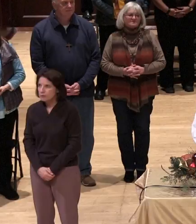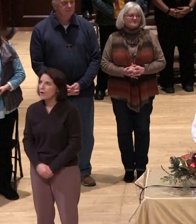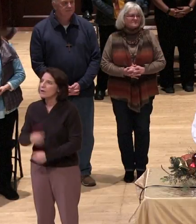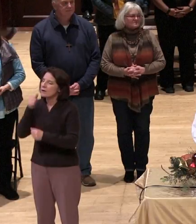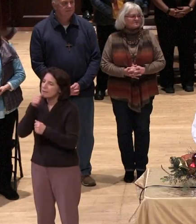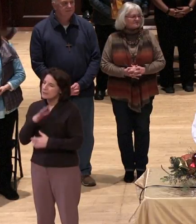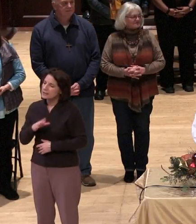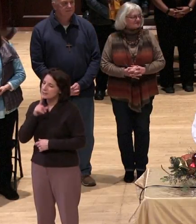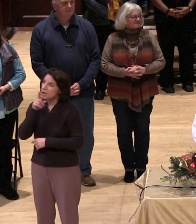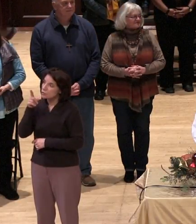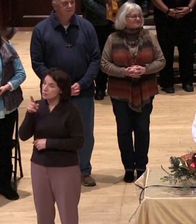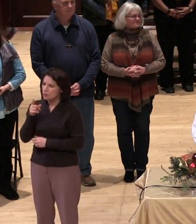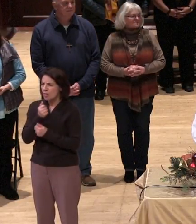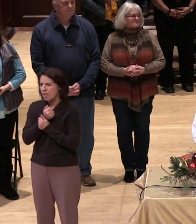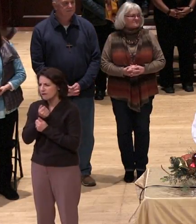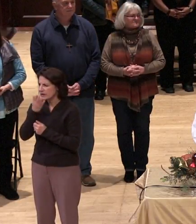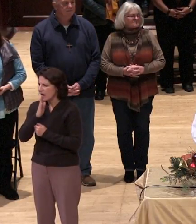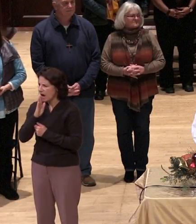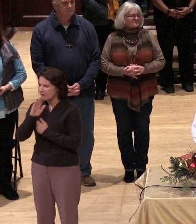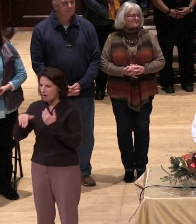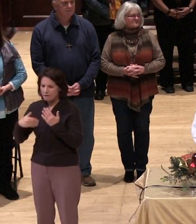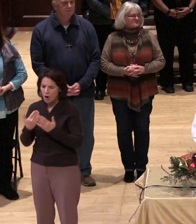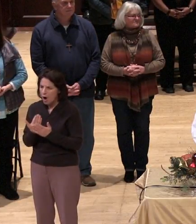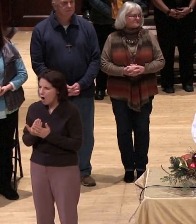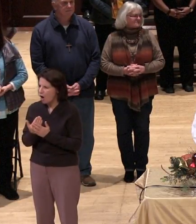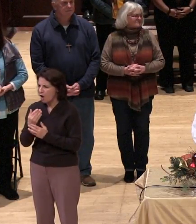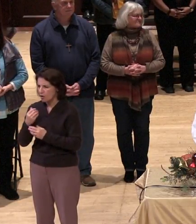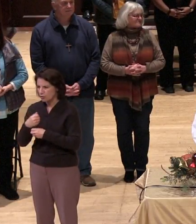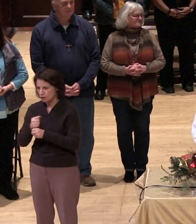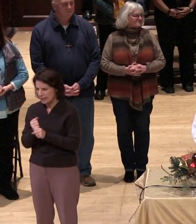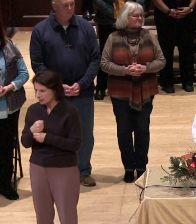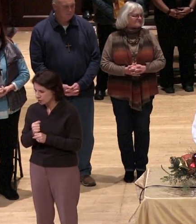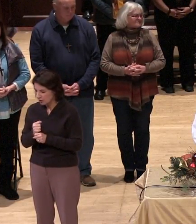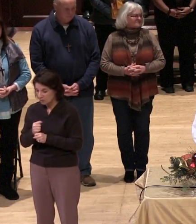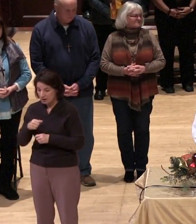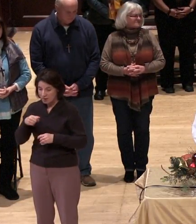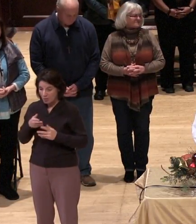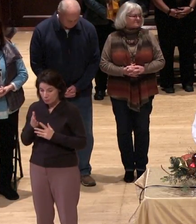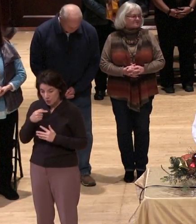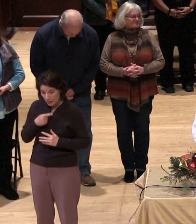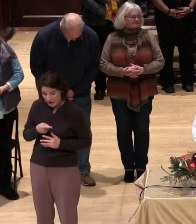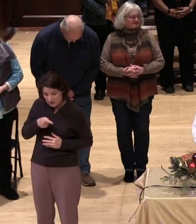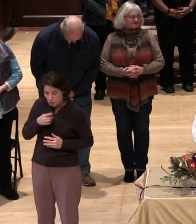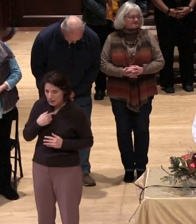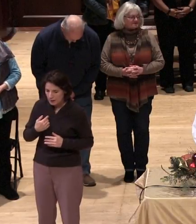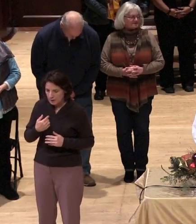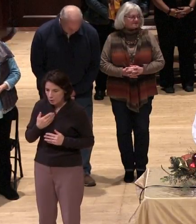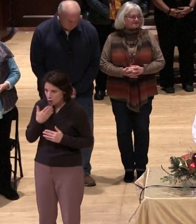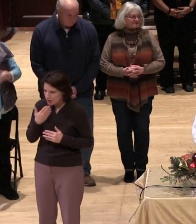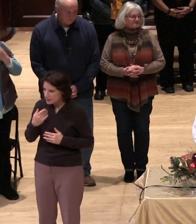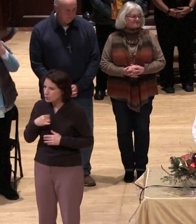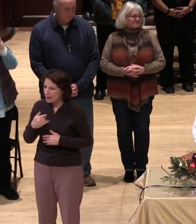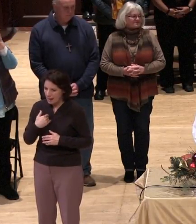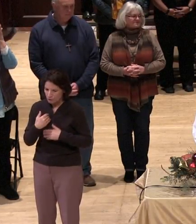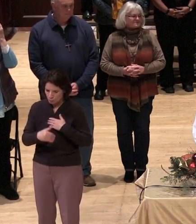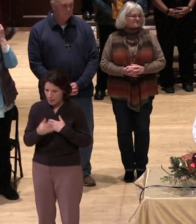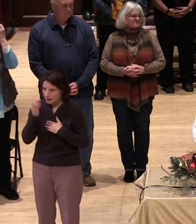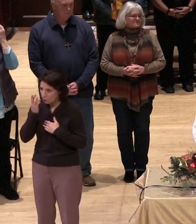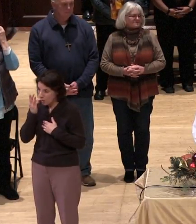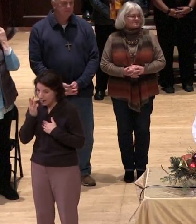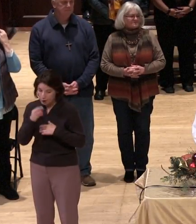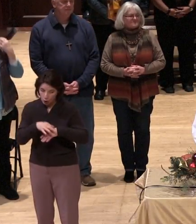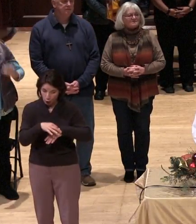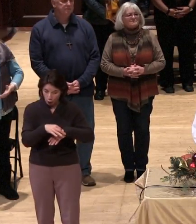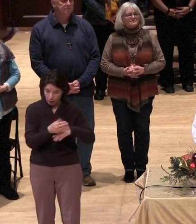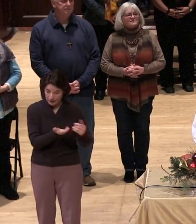Blessed are you, loving God of all creation. Through your goodness, we have this bread and wine to offer to you, which the earth has given and human